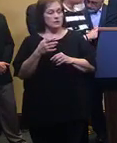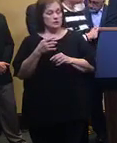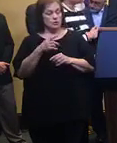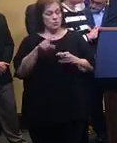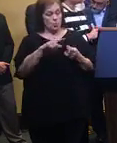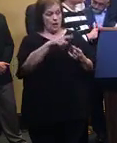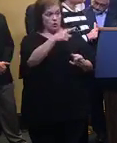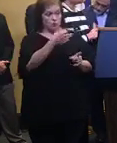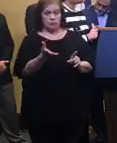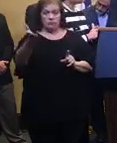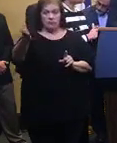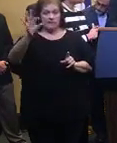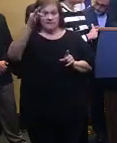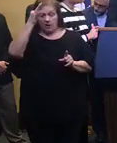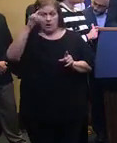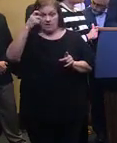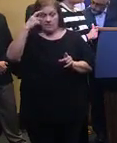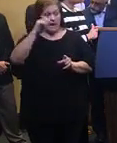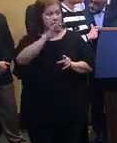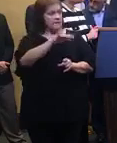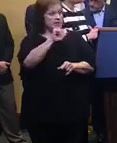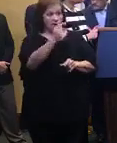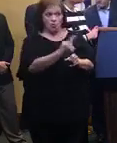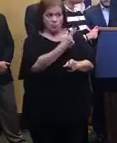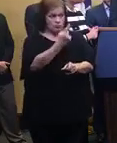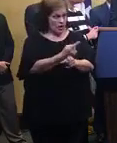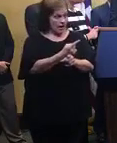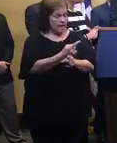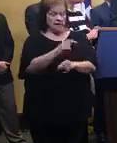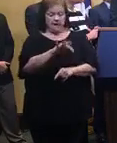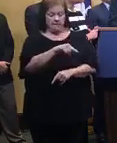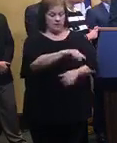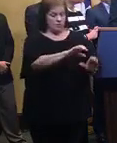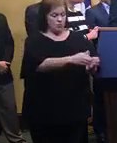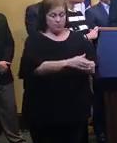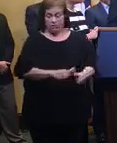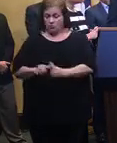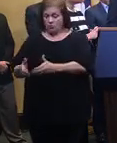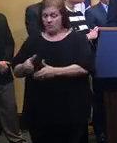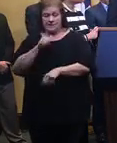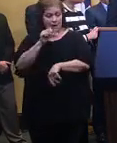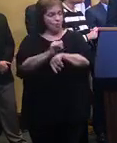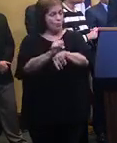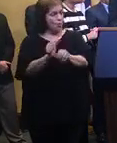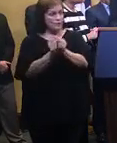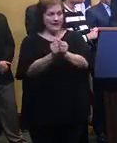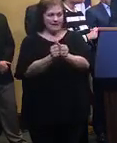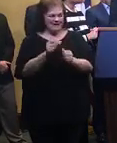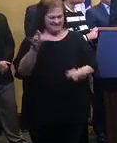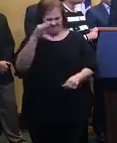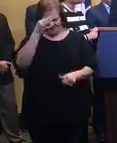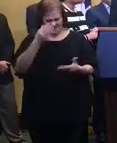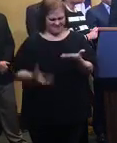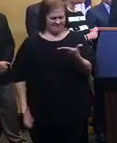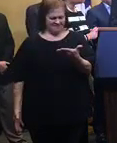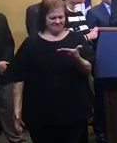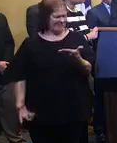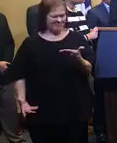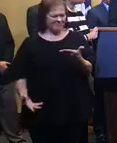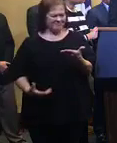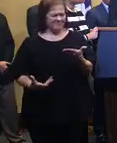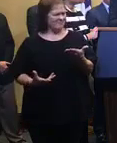government, and it's not precisely done, and everybody doing that submission isn't on the same page, it's not like FEMA's going to be very,